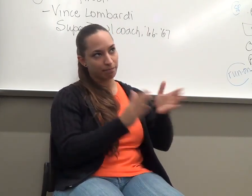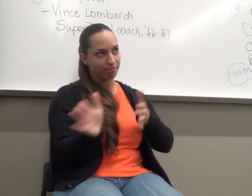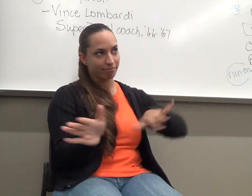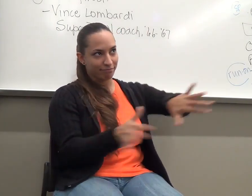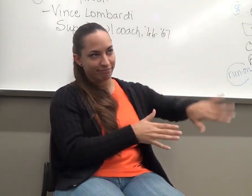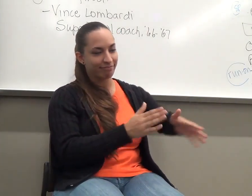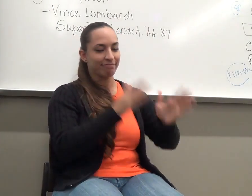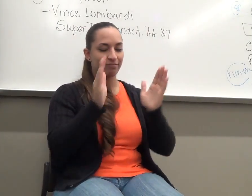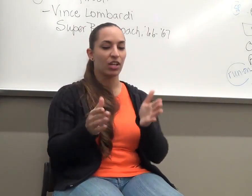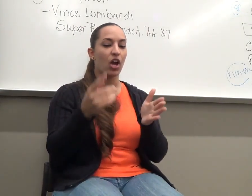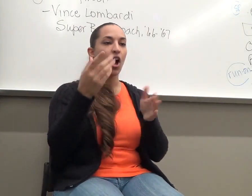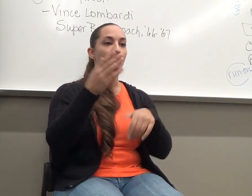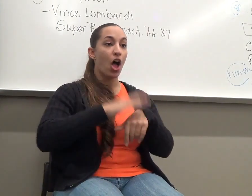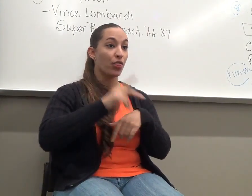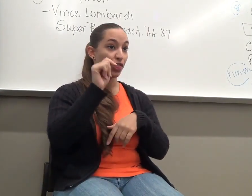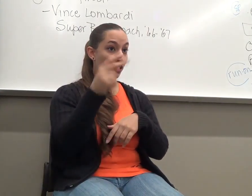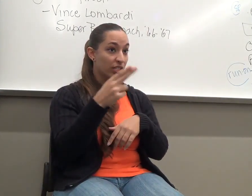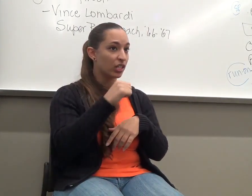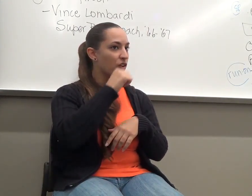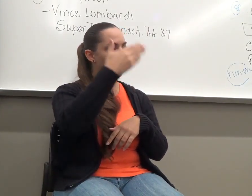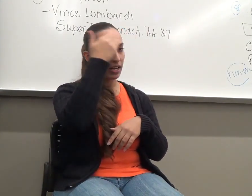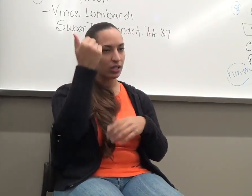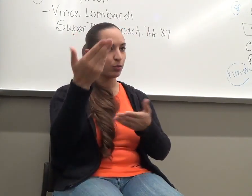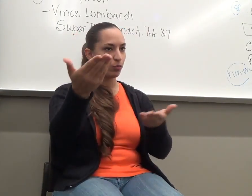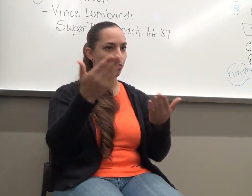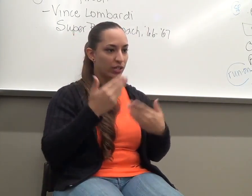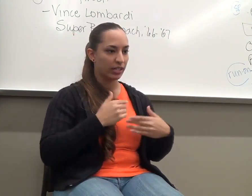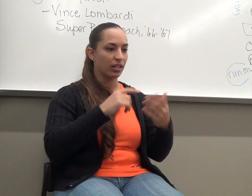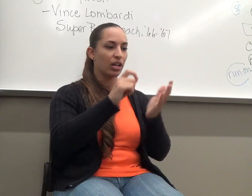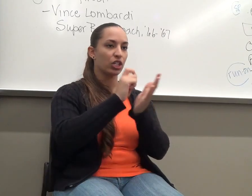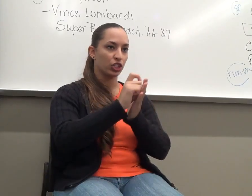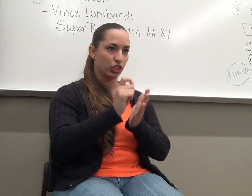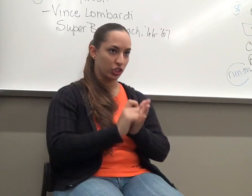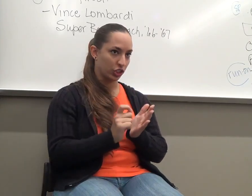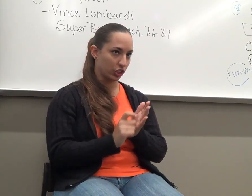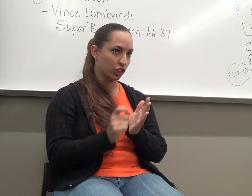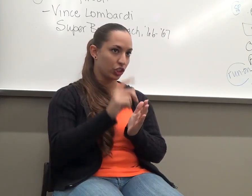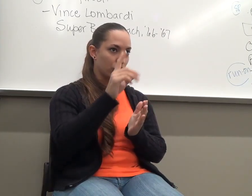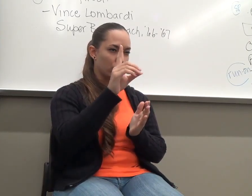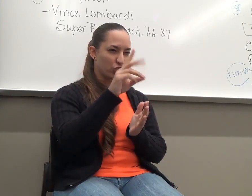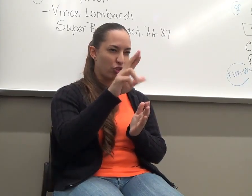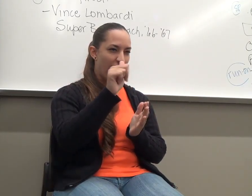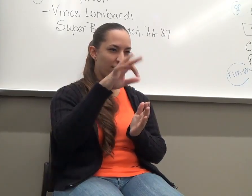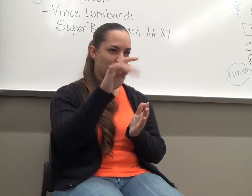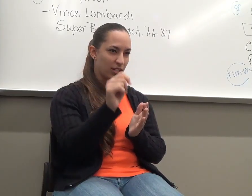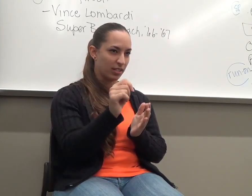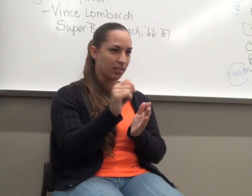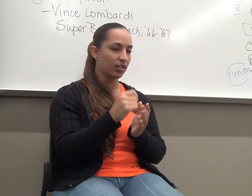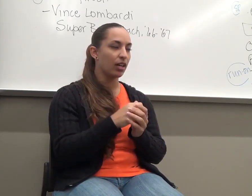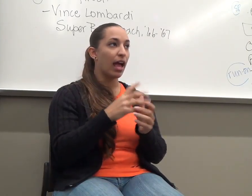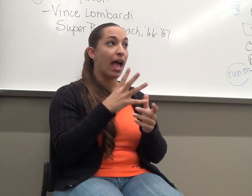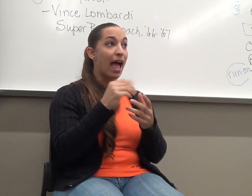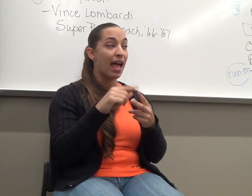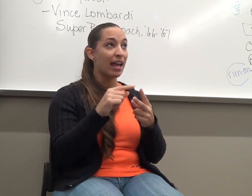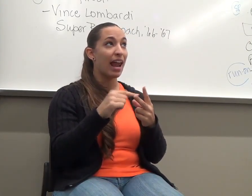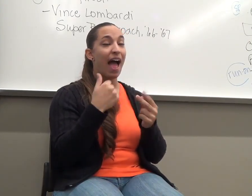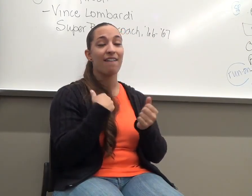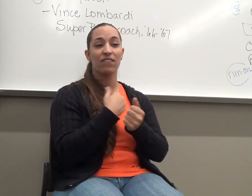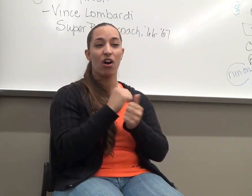I underlined this. We're going to work a little bit on this. When you have the name of a movie or a book, when